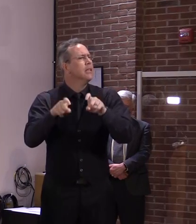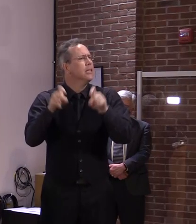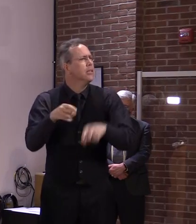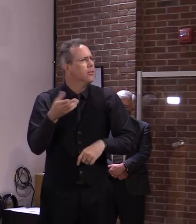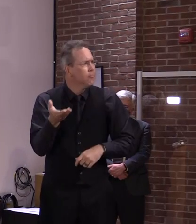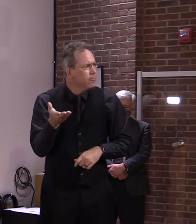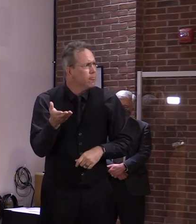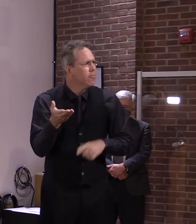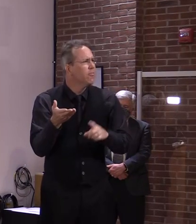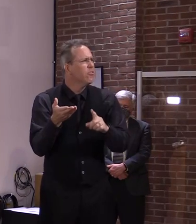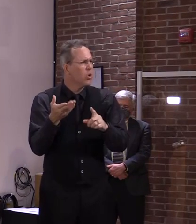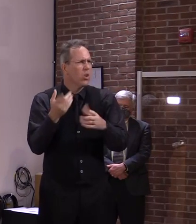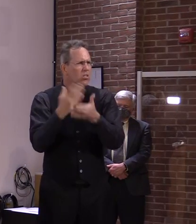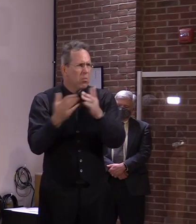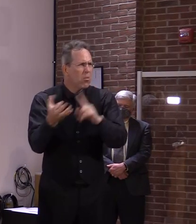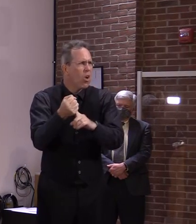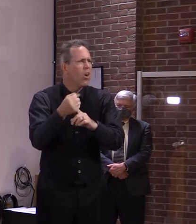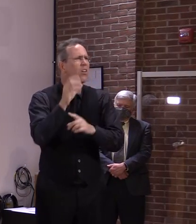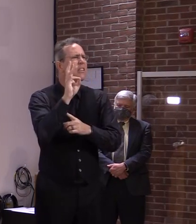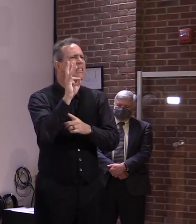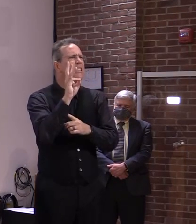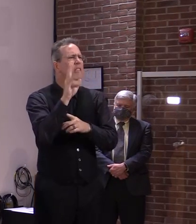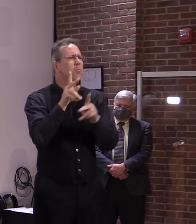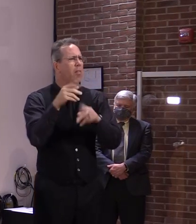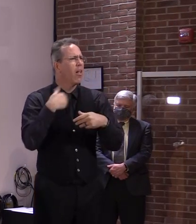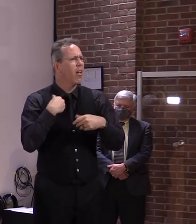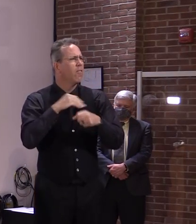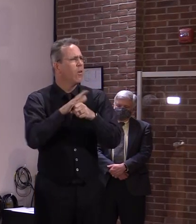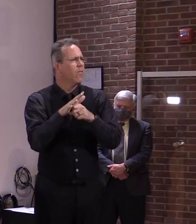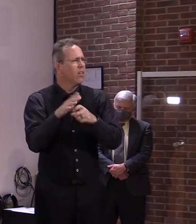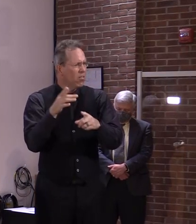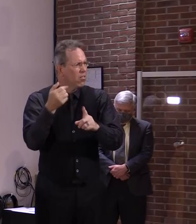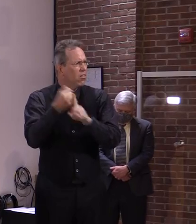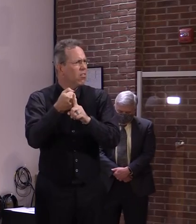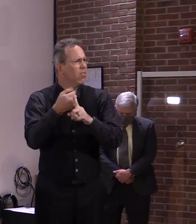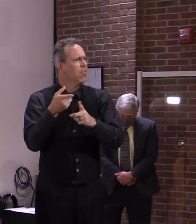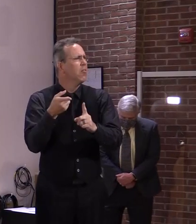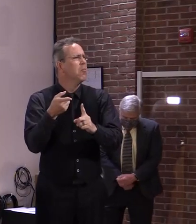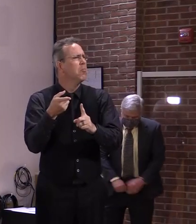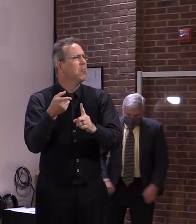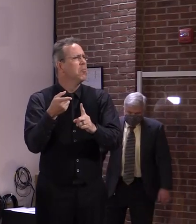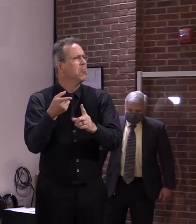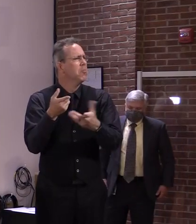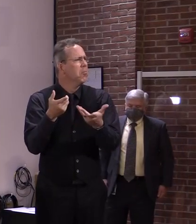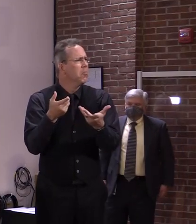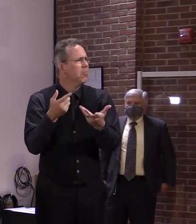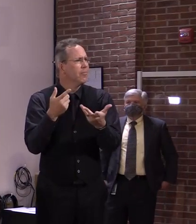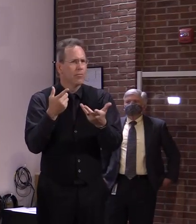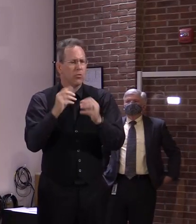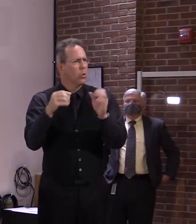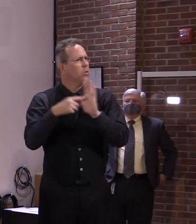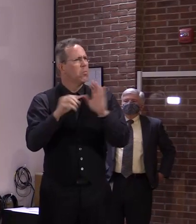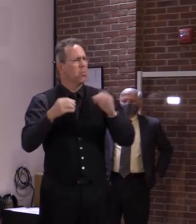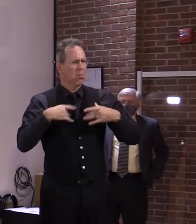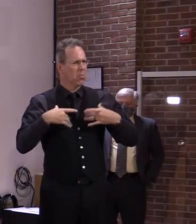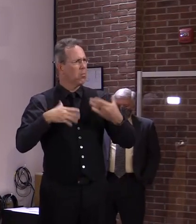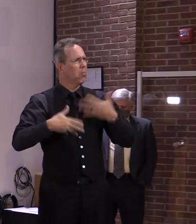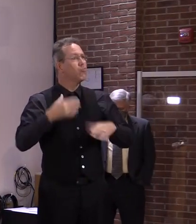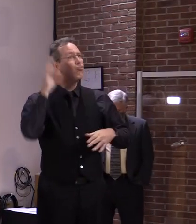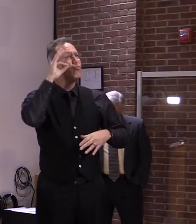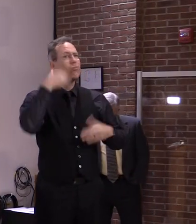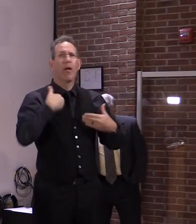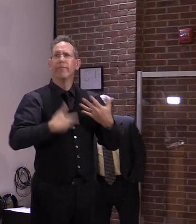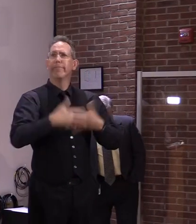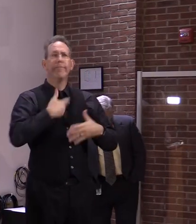what went on behavior-wise before they got full vaccination. I don't know if there's something odd about a variant strain